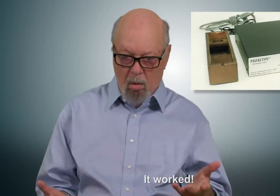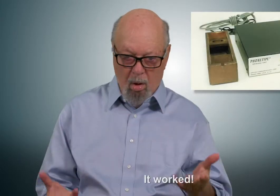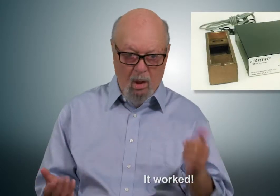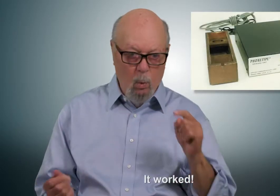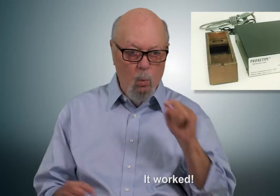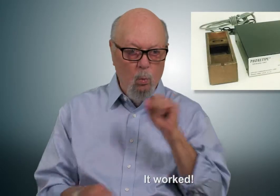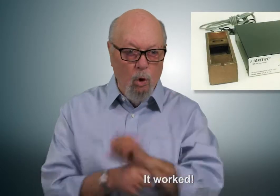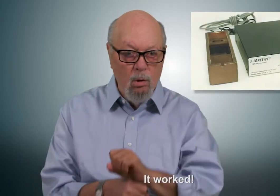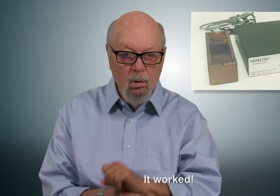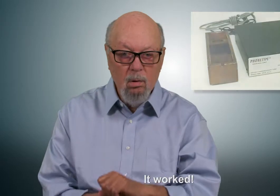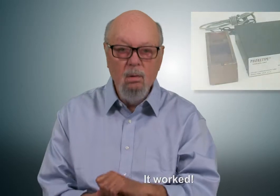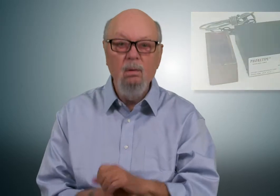It worked. It